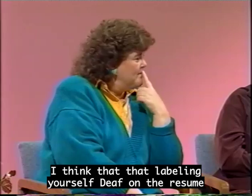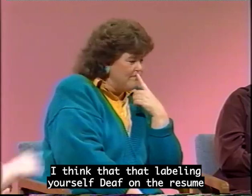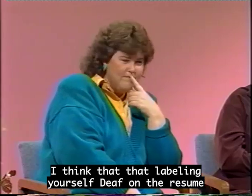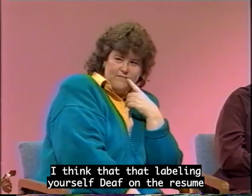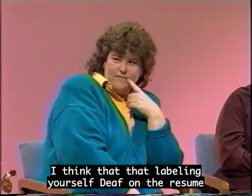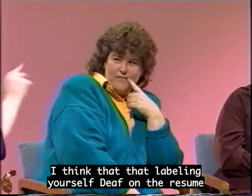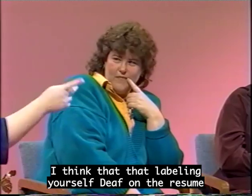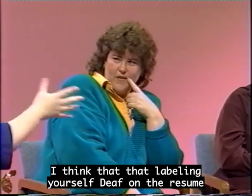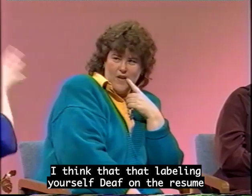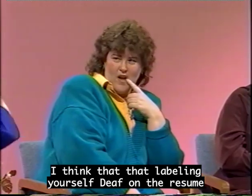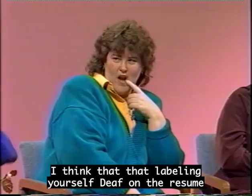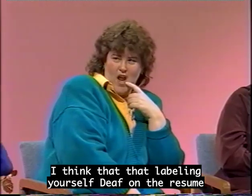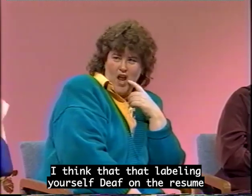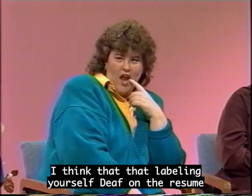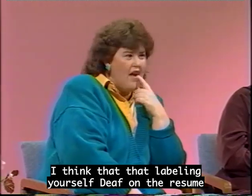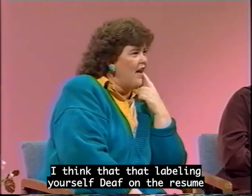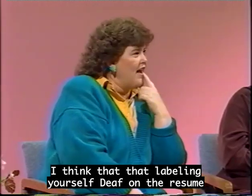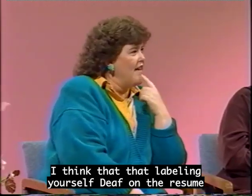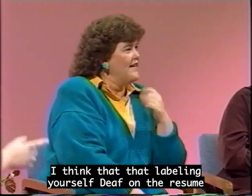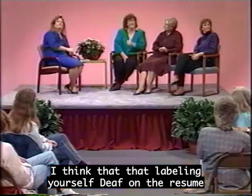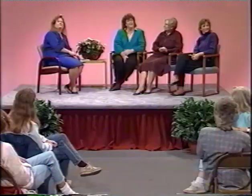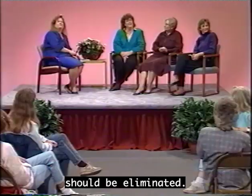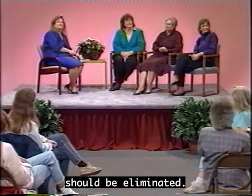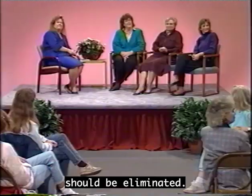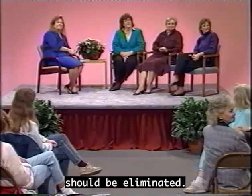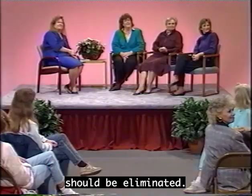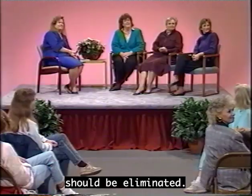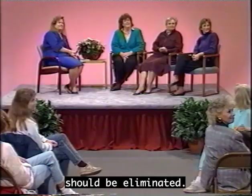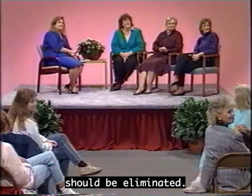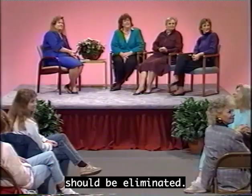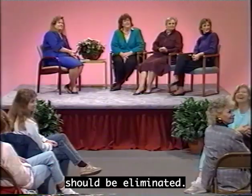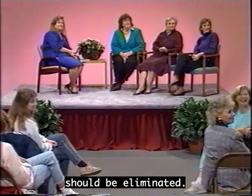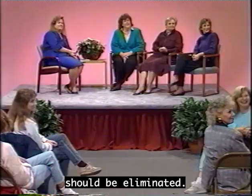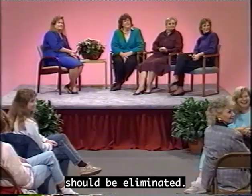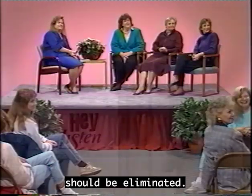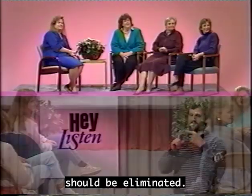that labeling yourself deaf on the resume should be eliminated.